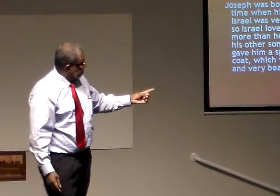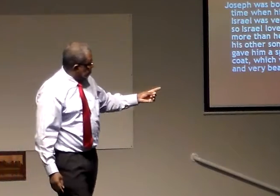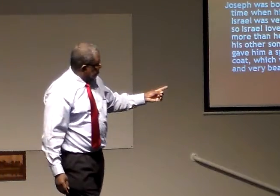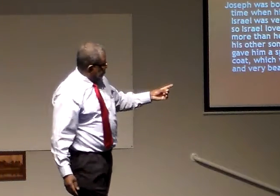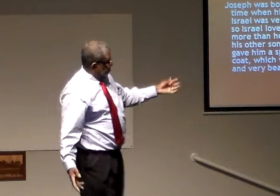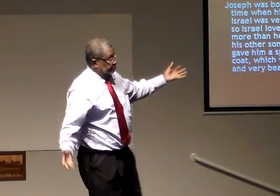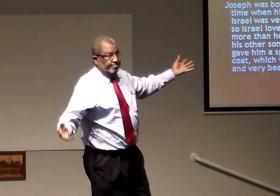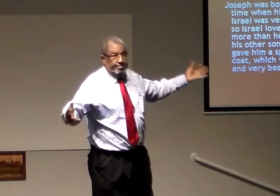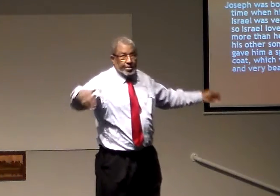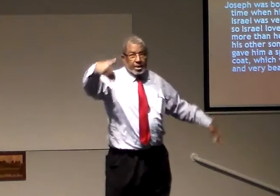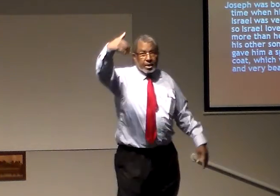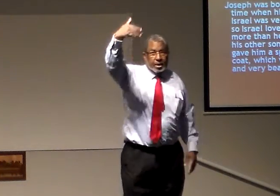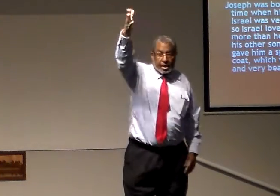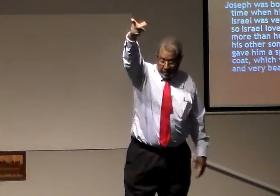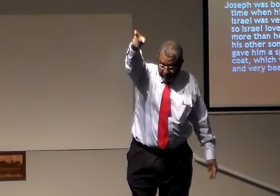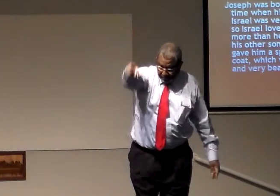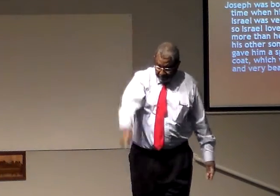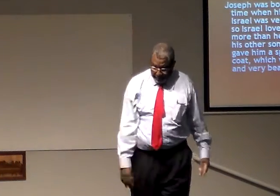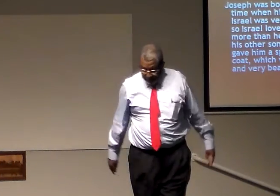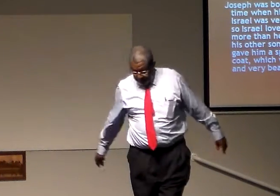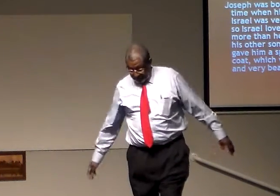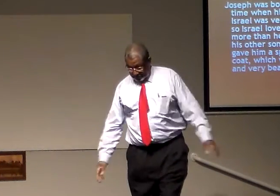do? So let's find out.